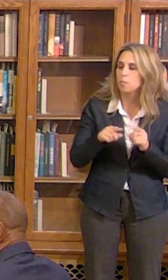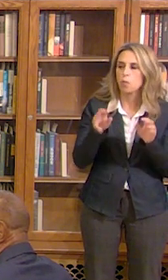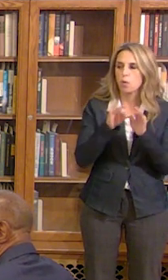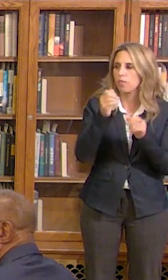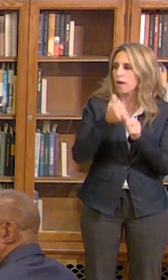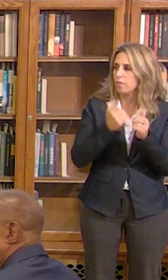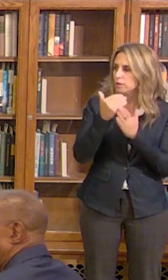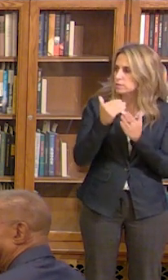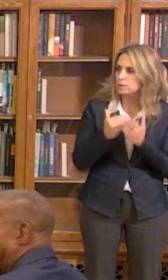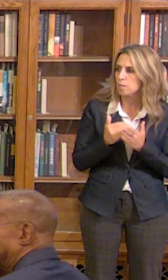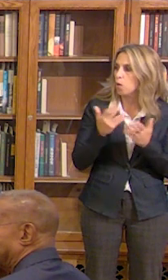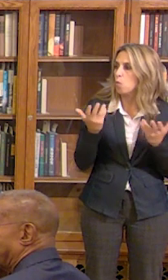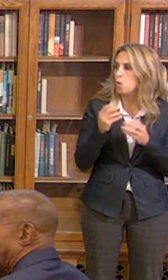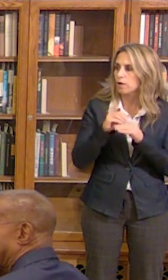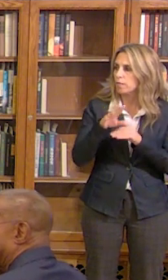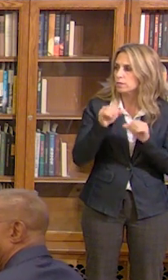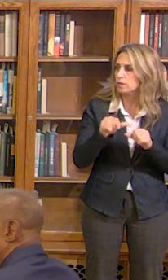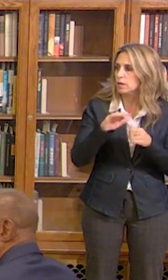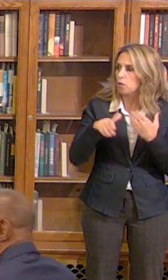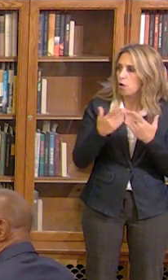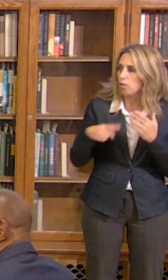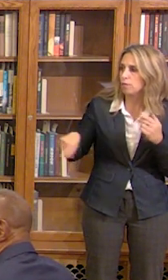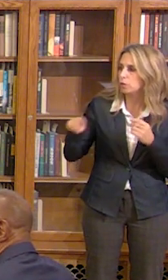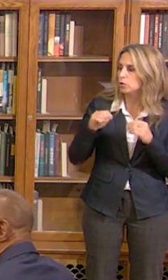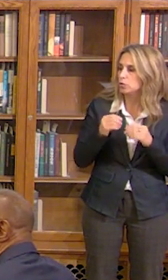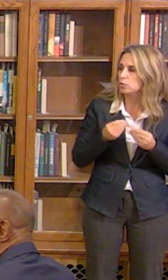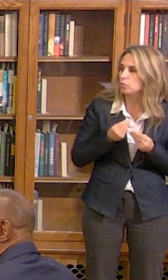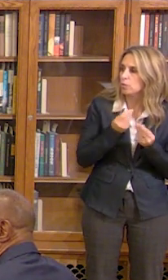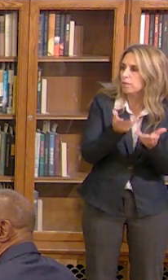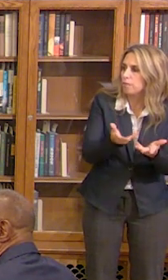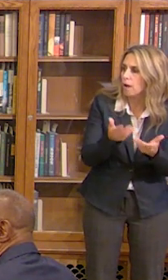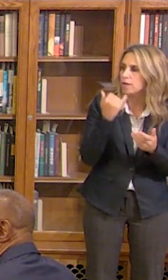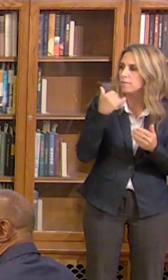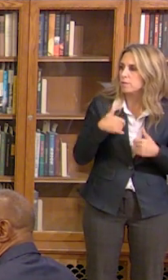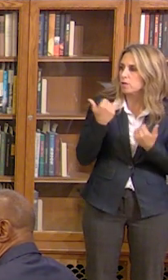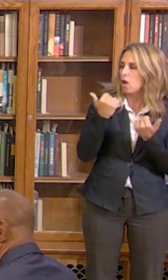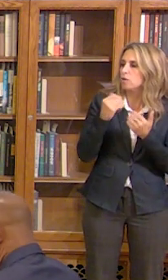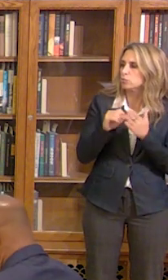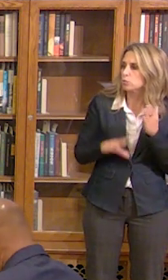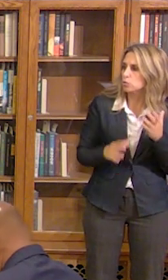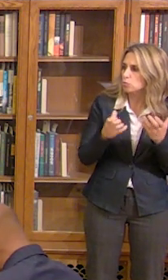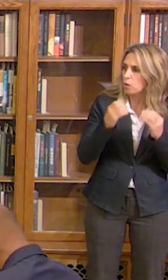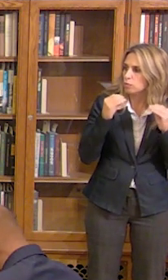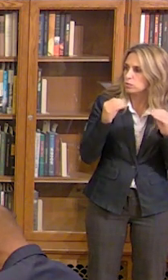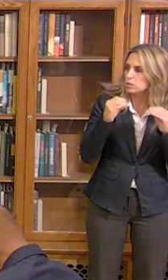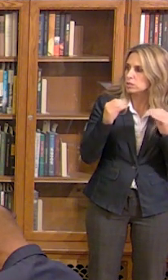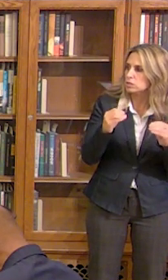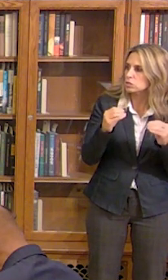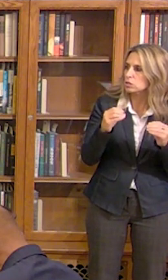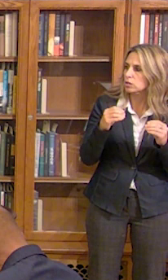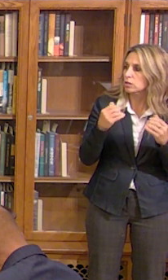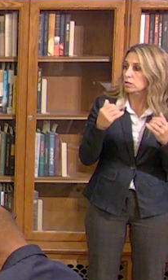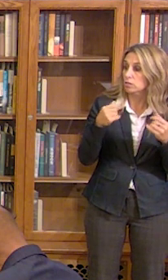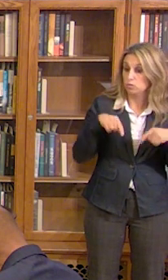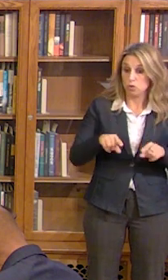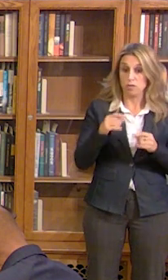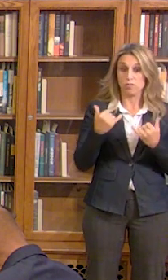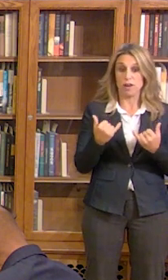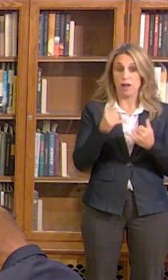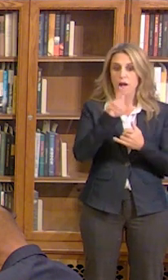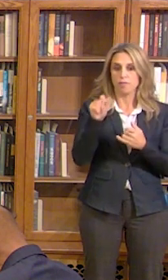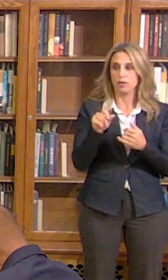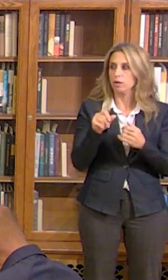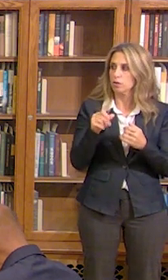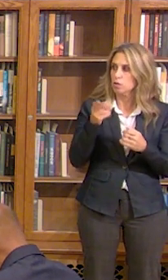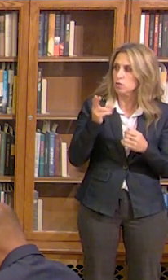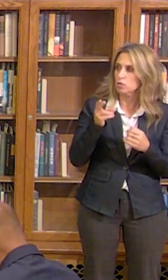step what advice can you all give to Young Scholars wanting to produce teachable scholarship during this current Siege of African-American